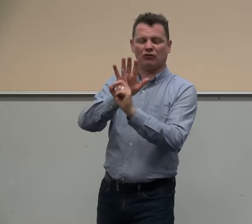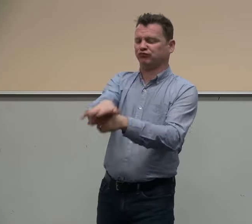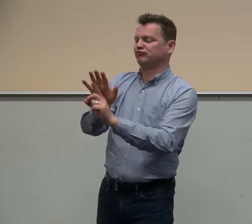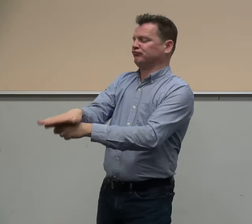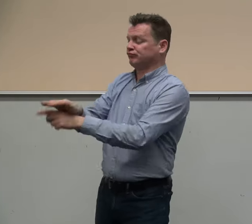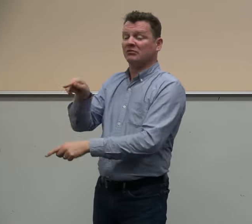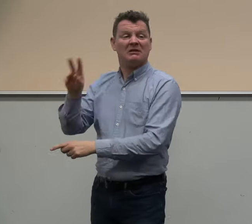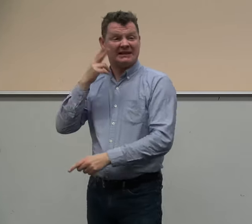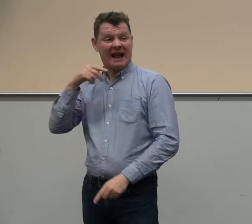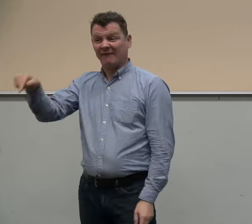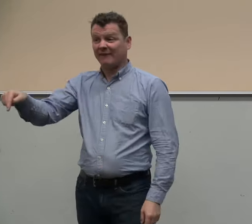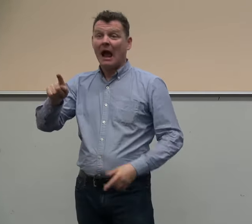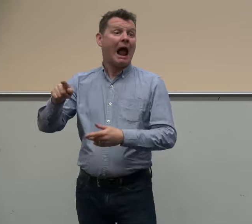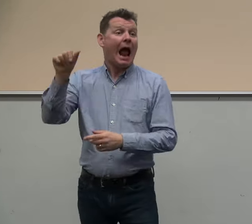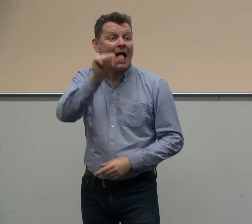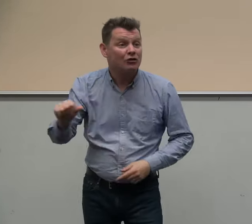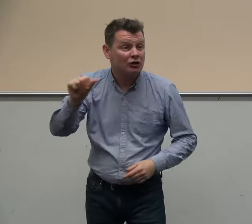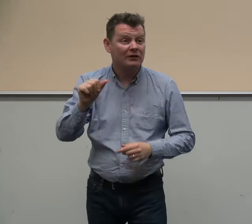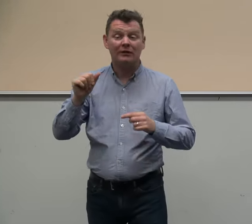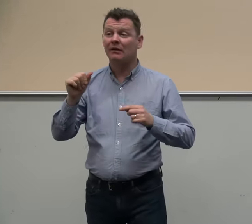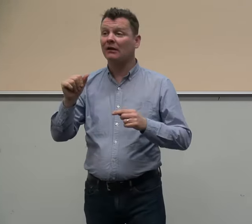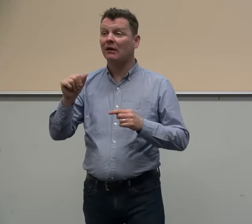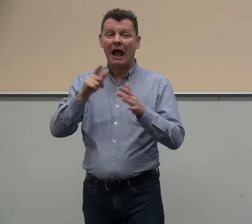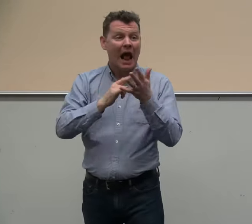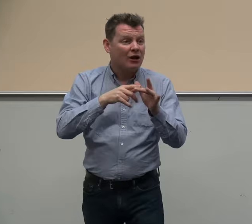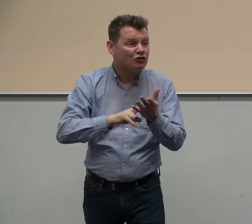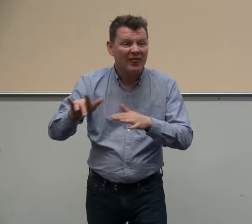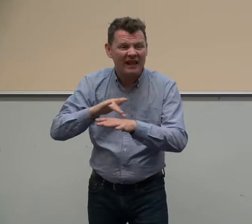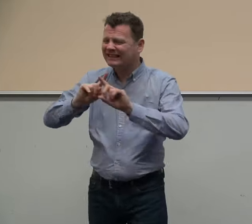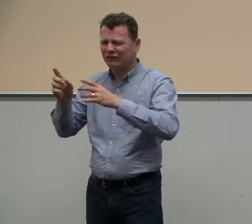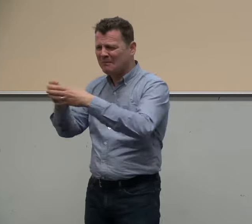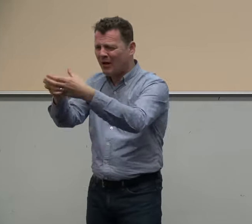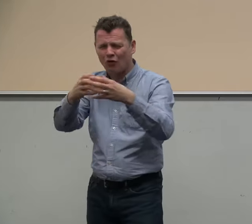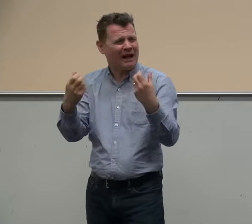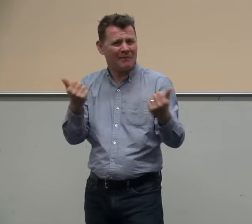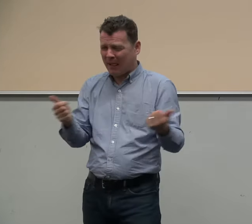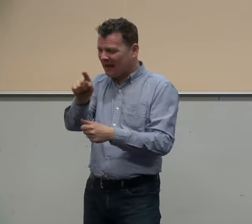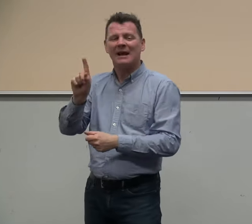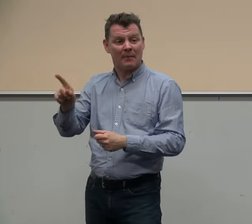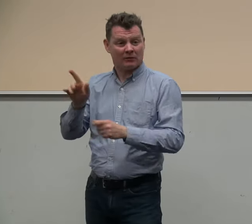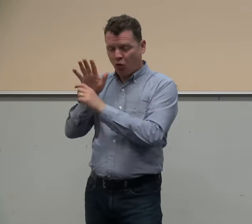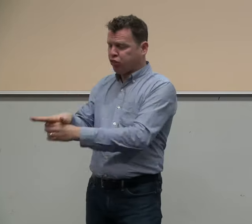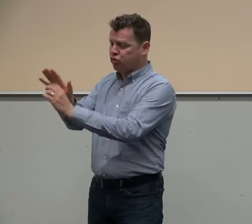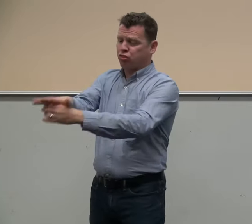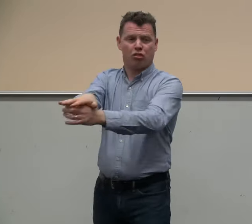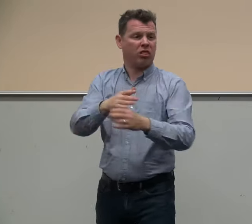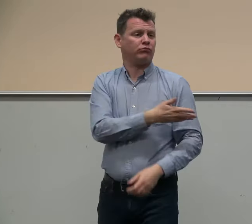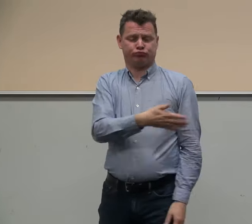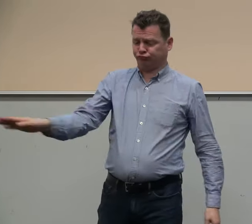deaf theatre. Or Asian theatre, or all kinds of minorities, but let's just focus on the deaf